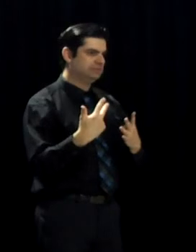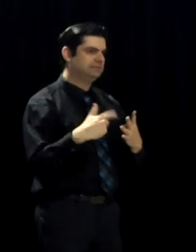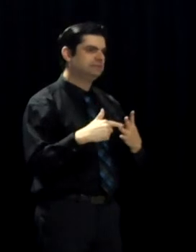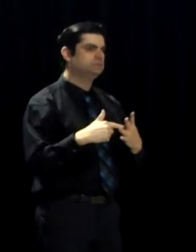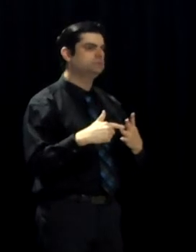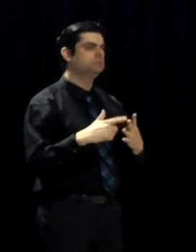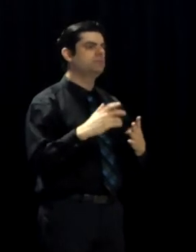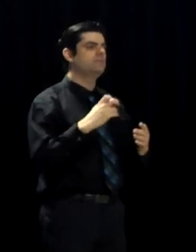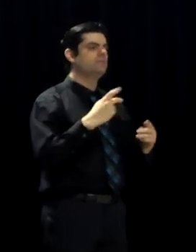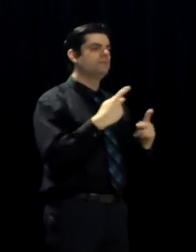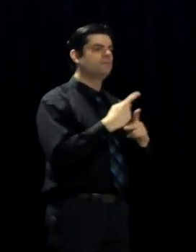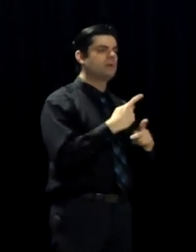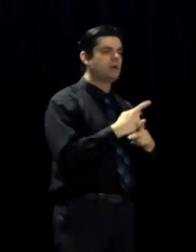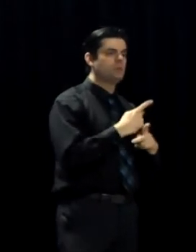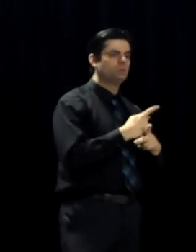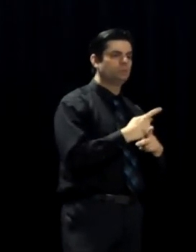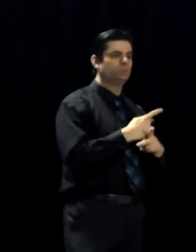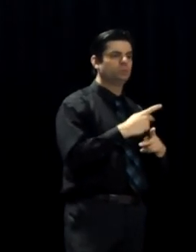bit.